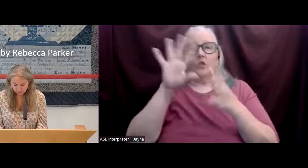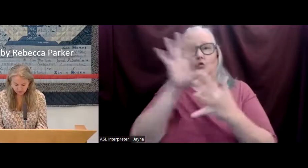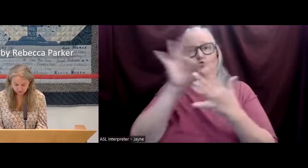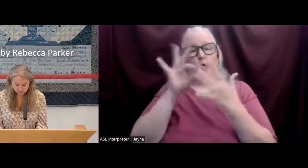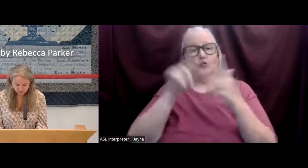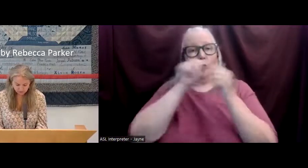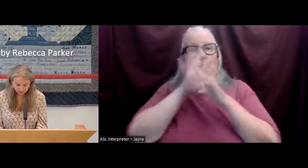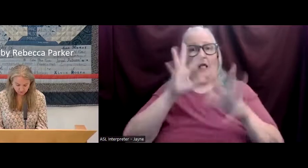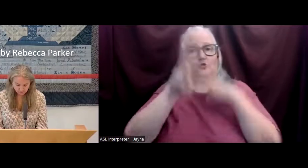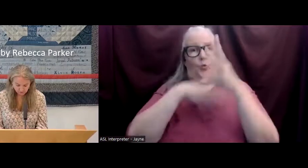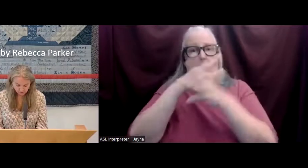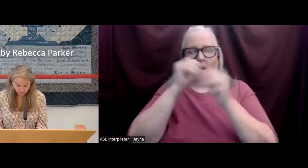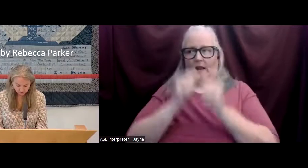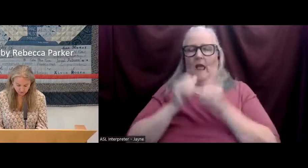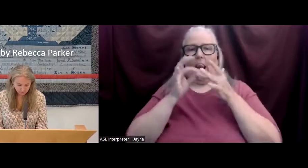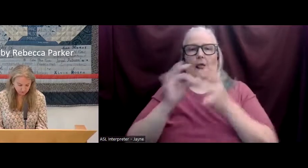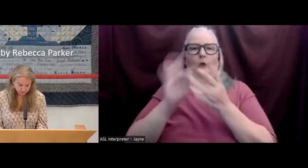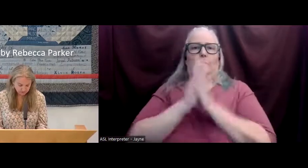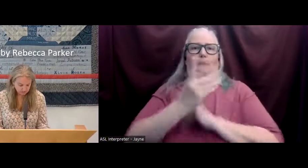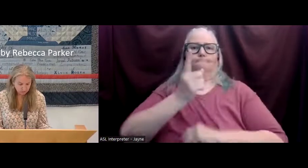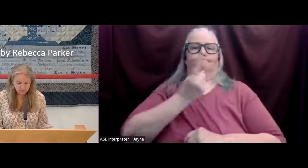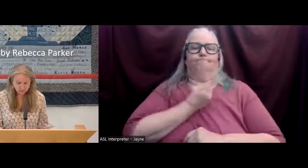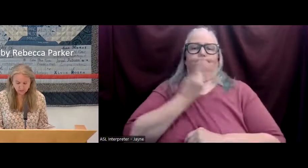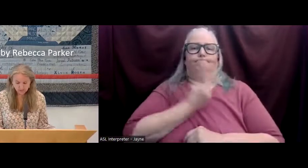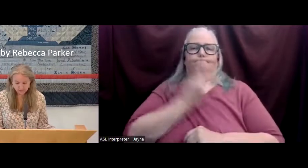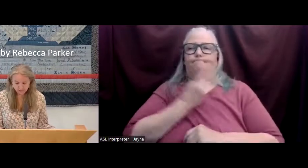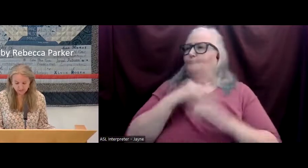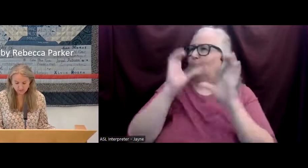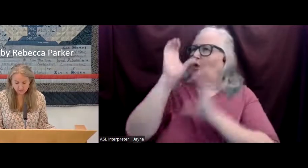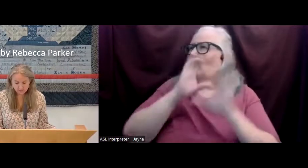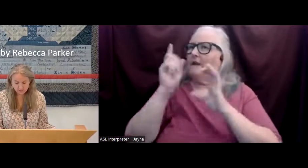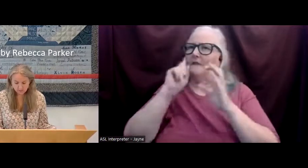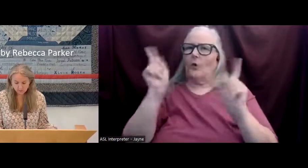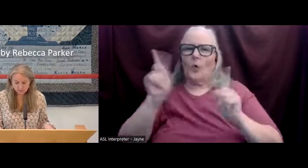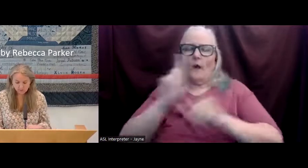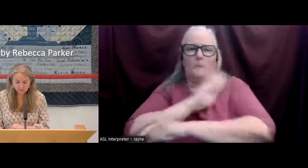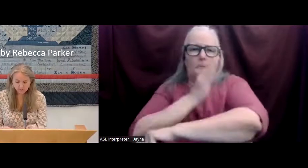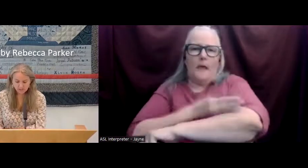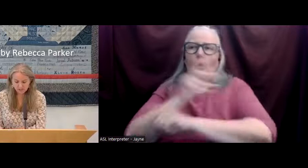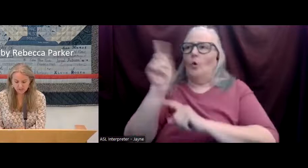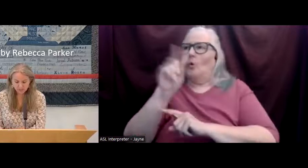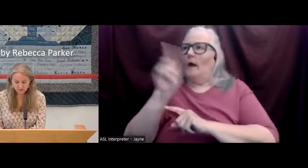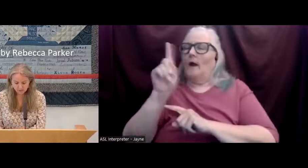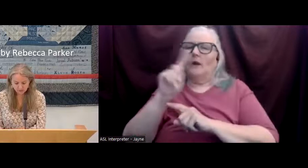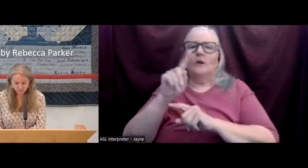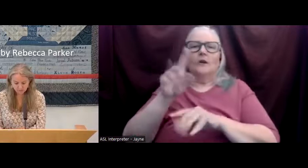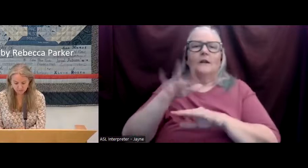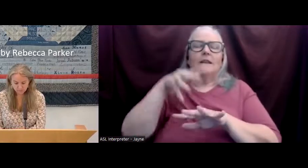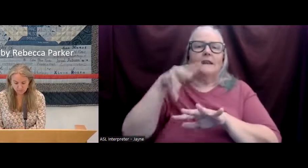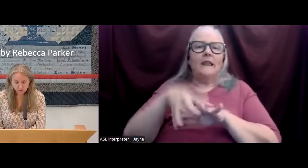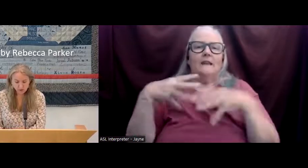can take you into solitude, to search for the sources of power and grace, native wisdom, healing, and